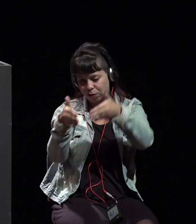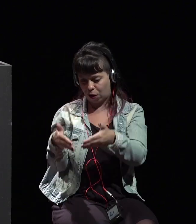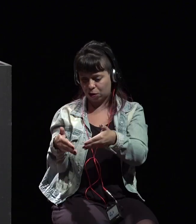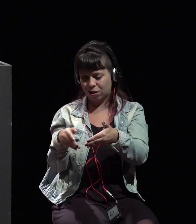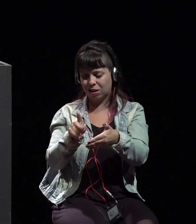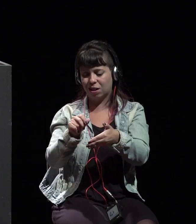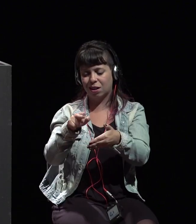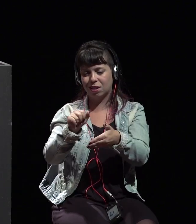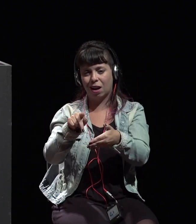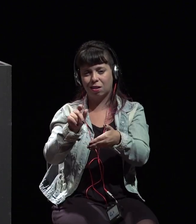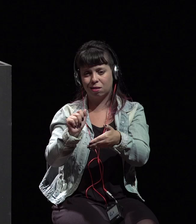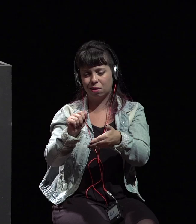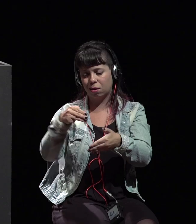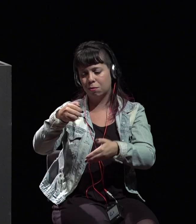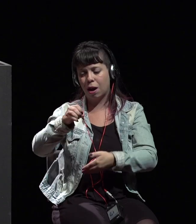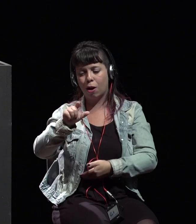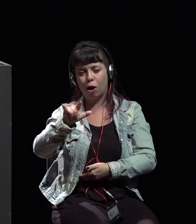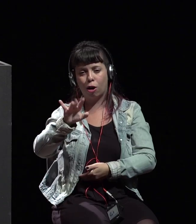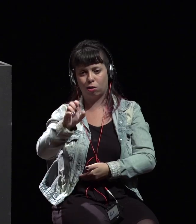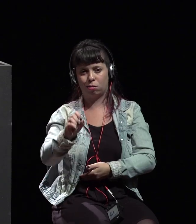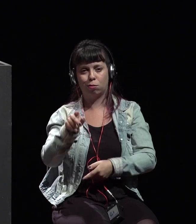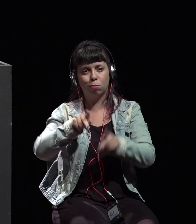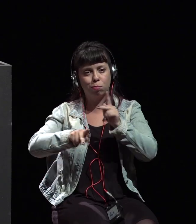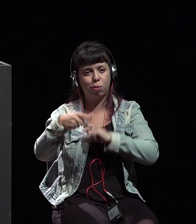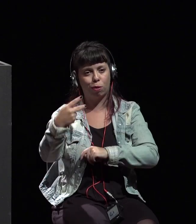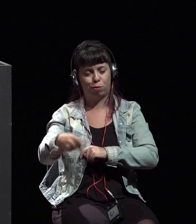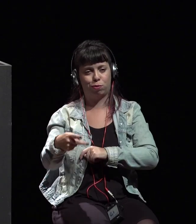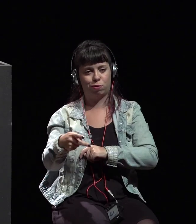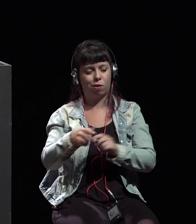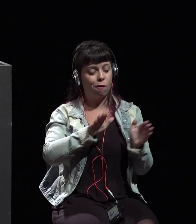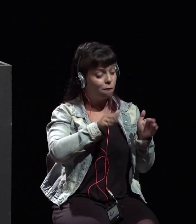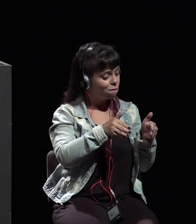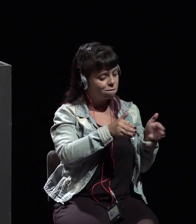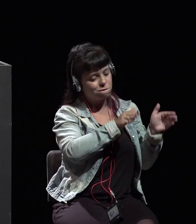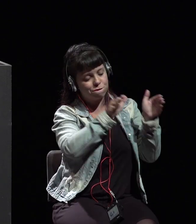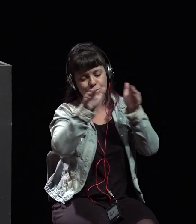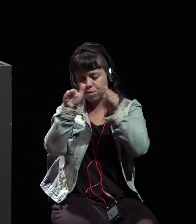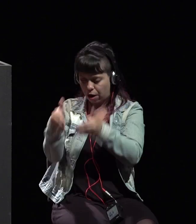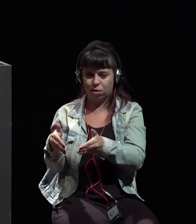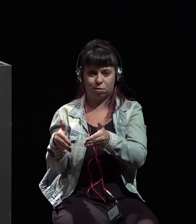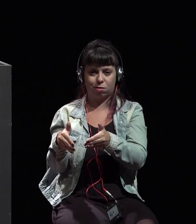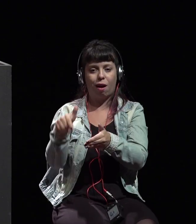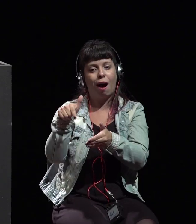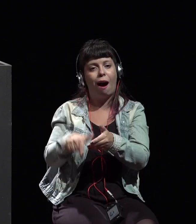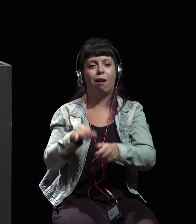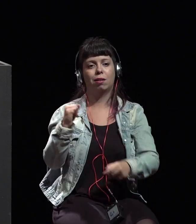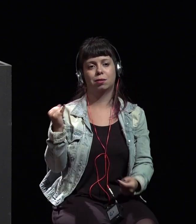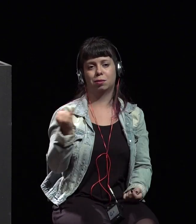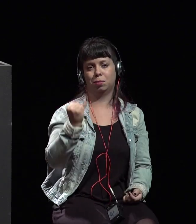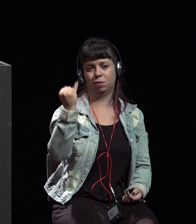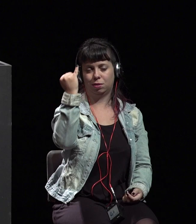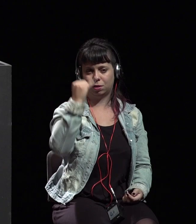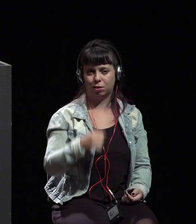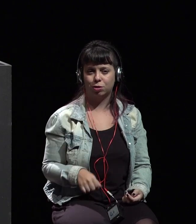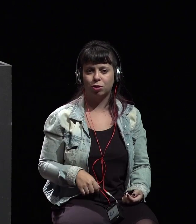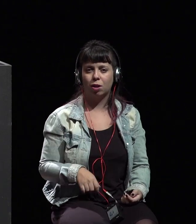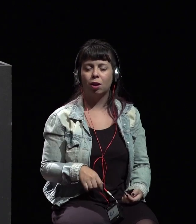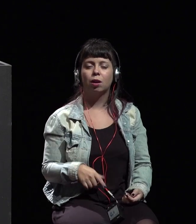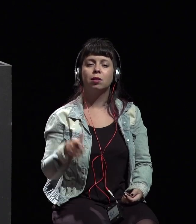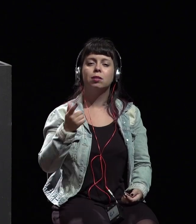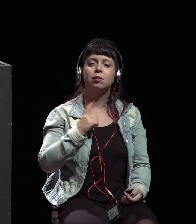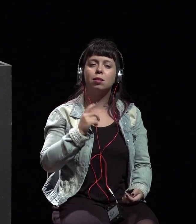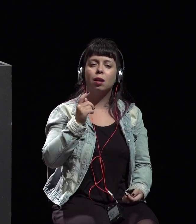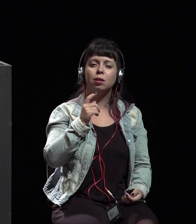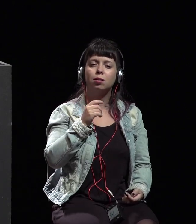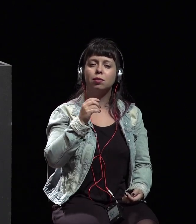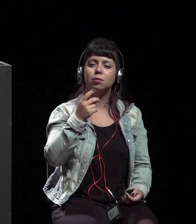nation. Patrick Wolf's statement that settler colonialism is a structure rather than an event has become somewhat of a cliche,